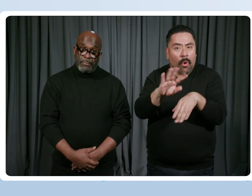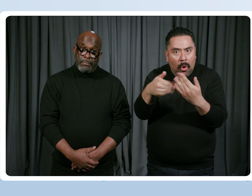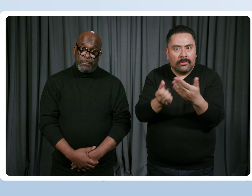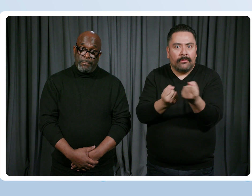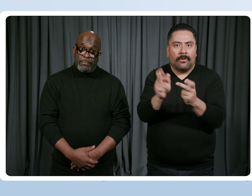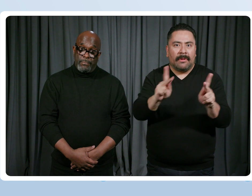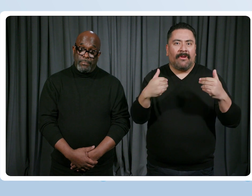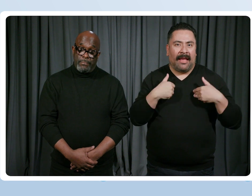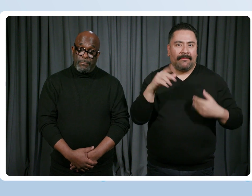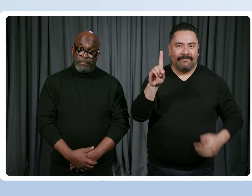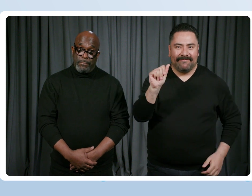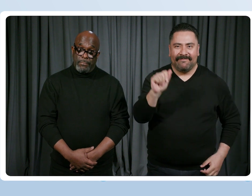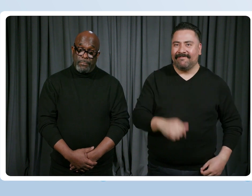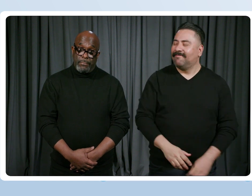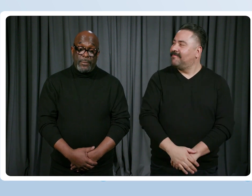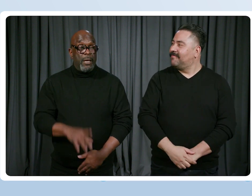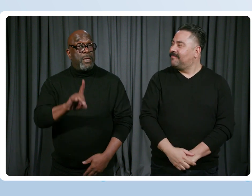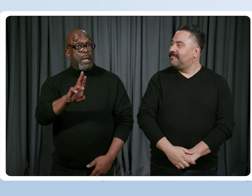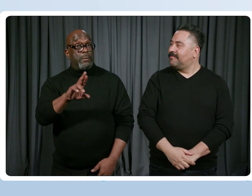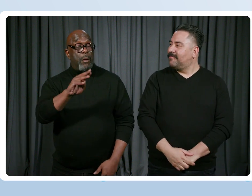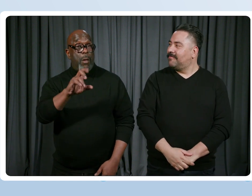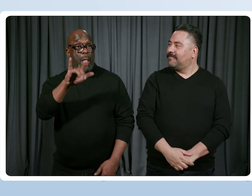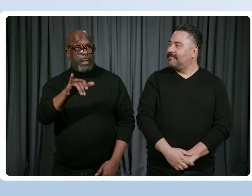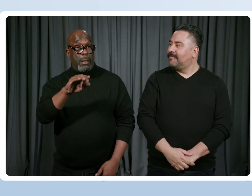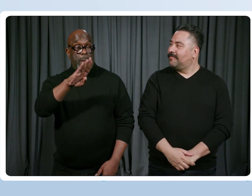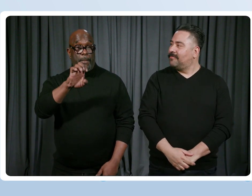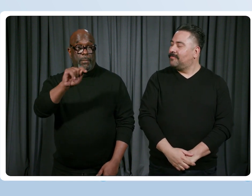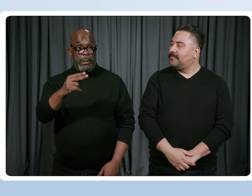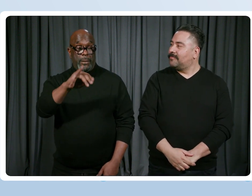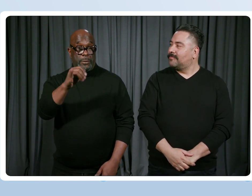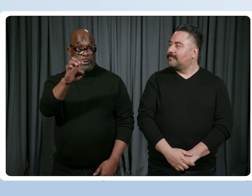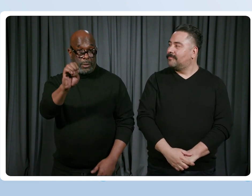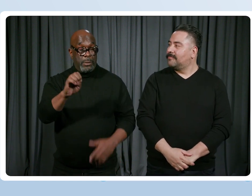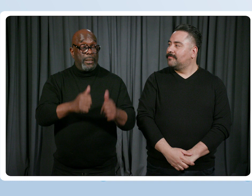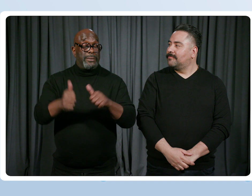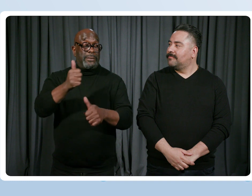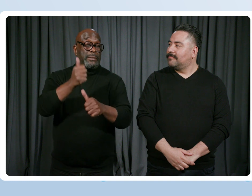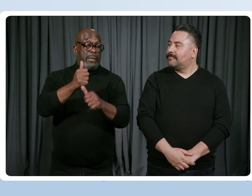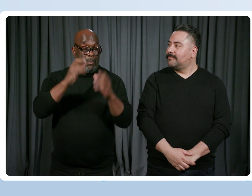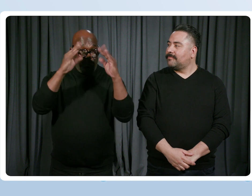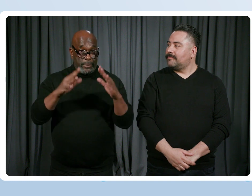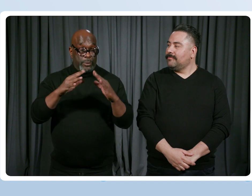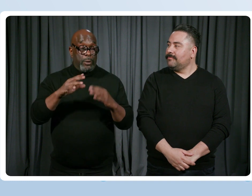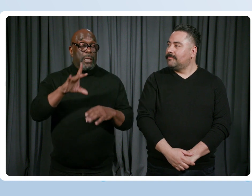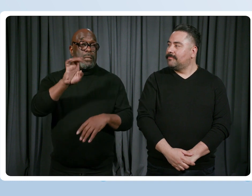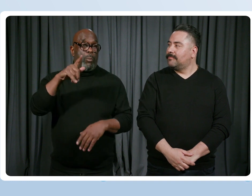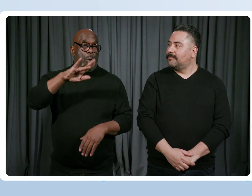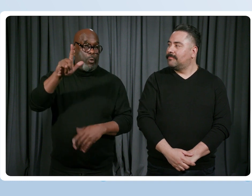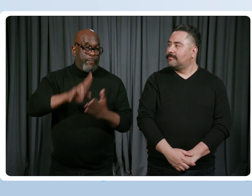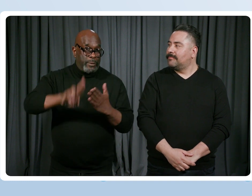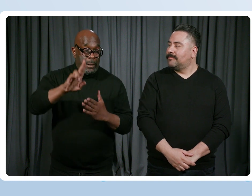support people with disabilities. Dr. Molly Bathje is an assistant professor at DePaul University in the Occupational